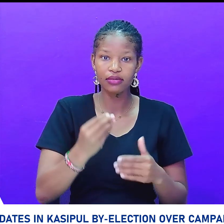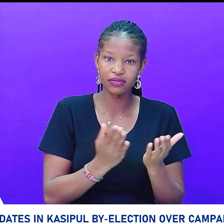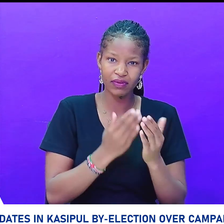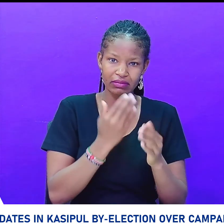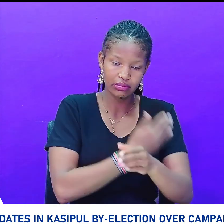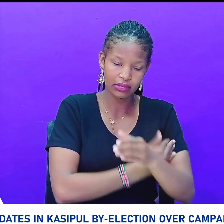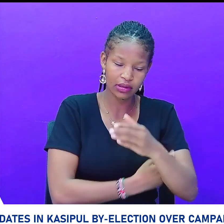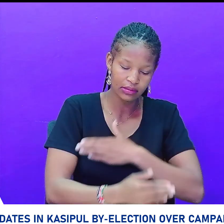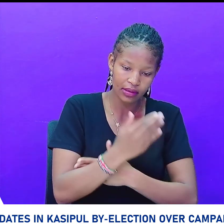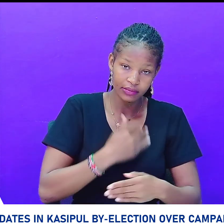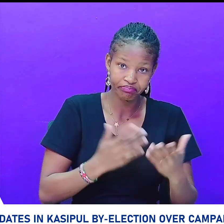several injured.